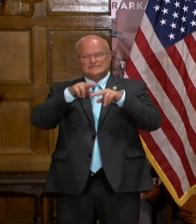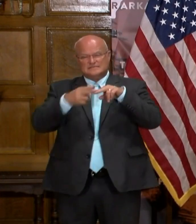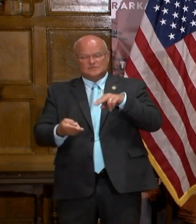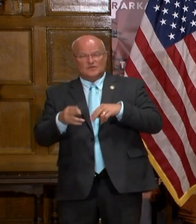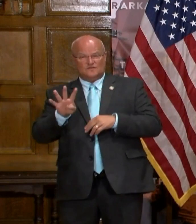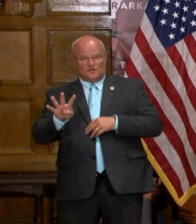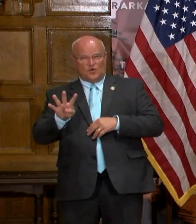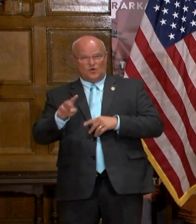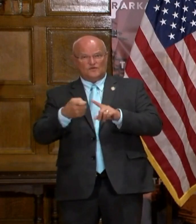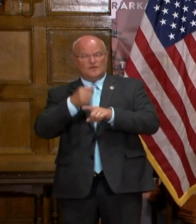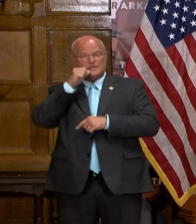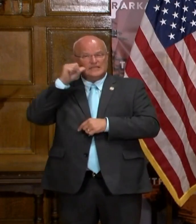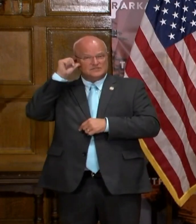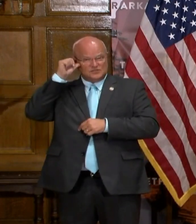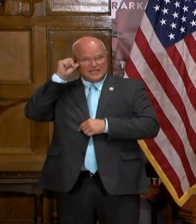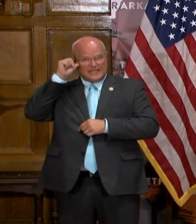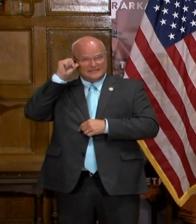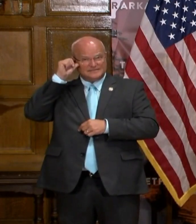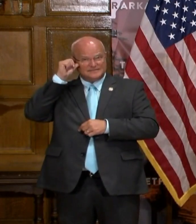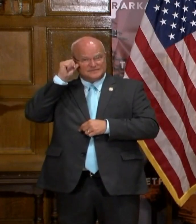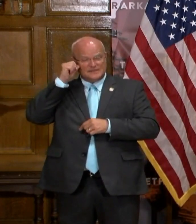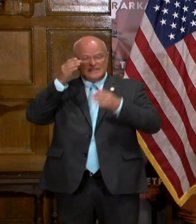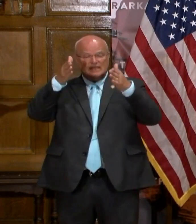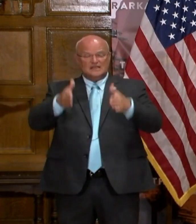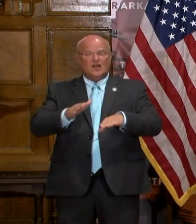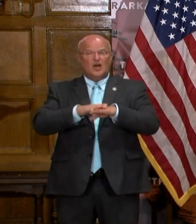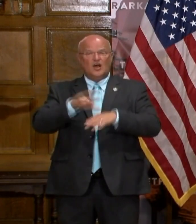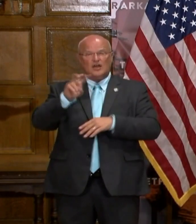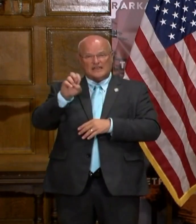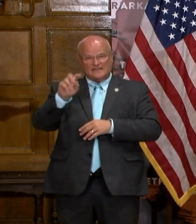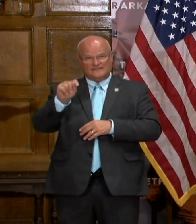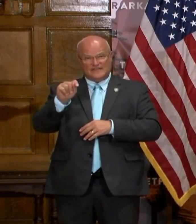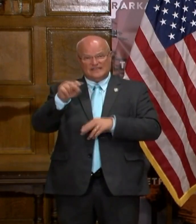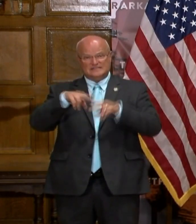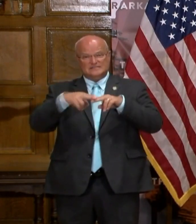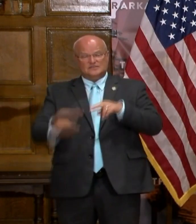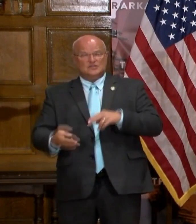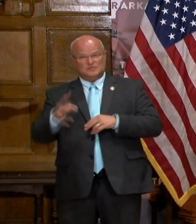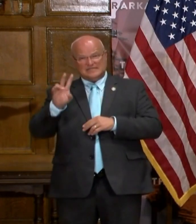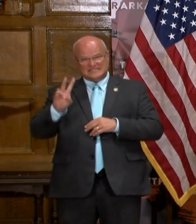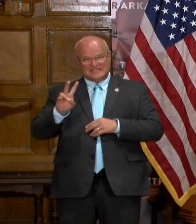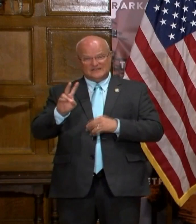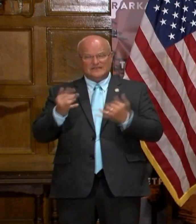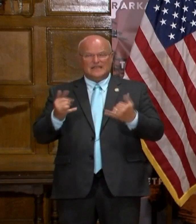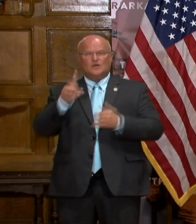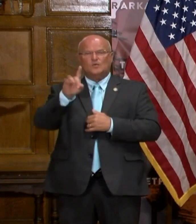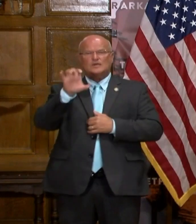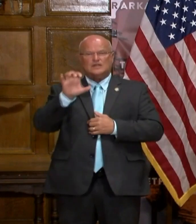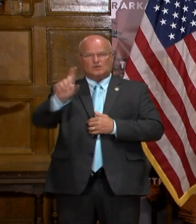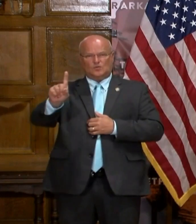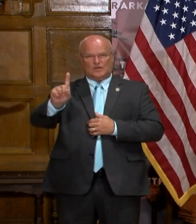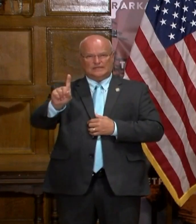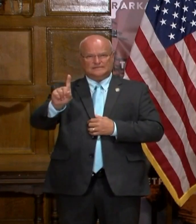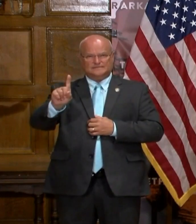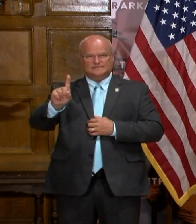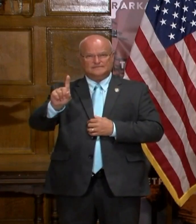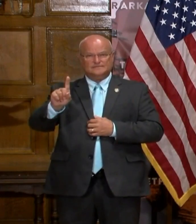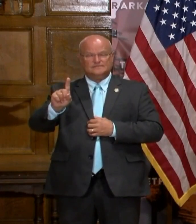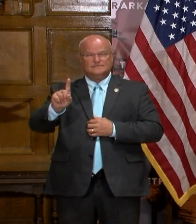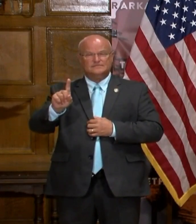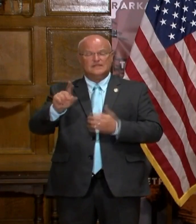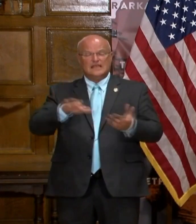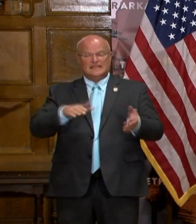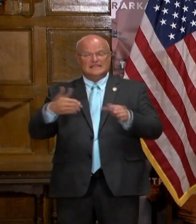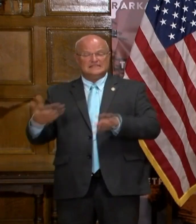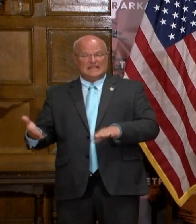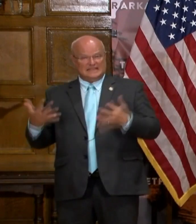decrease of 4 patients from yesterday. Individuals on a ventilator decreased by 7 to 101. The deaths have